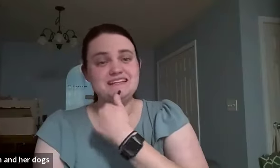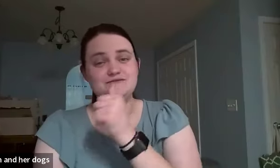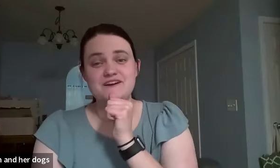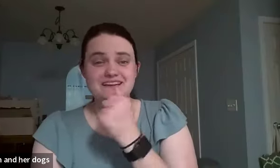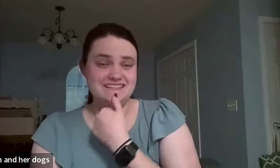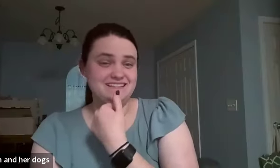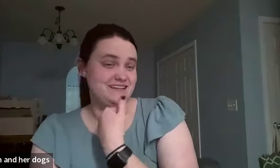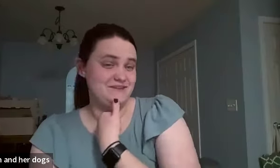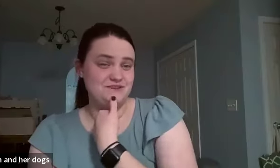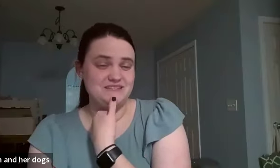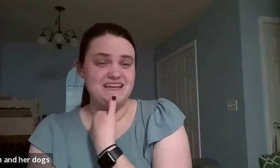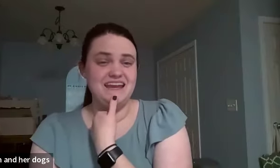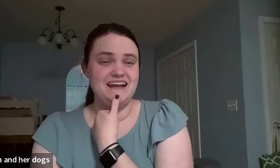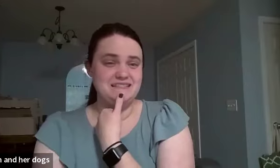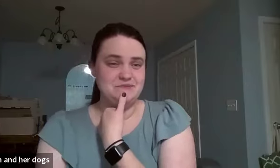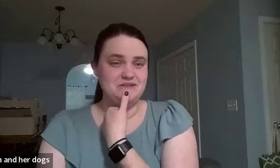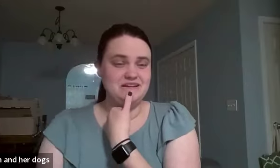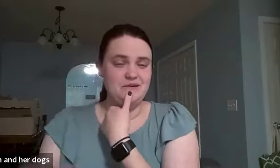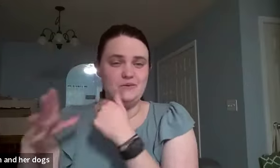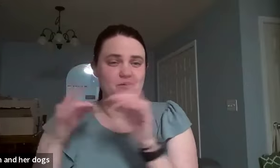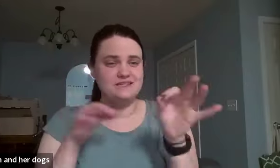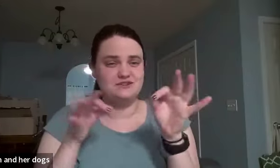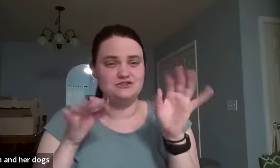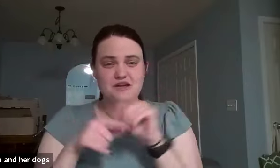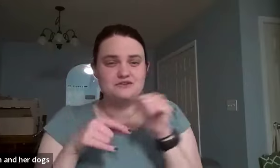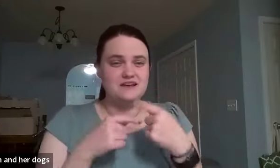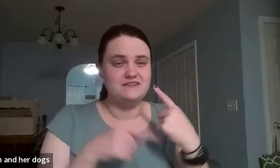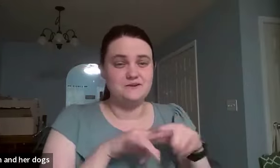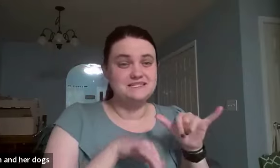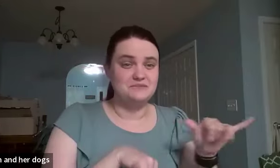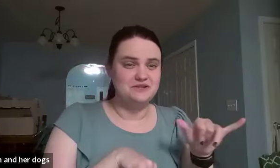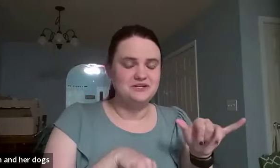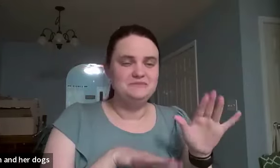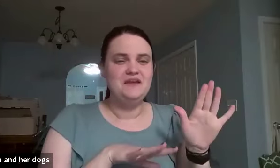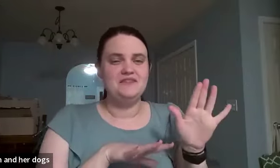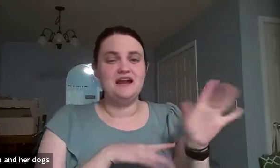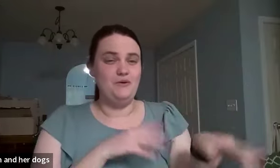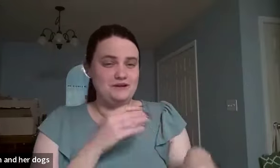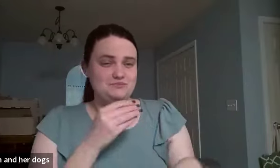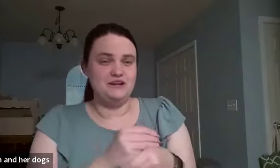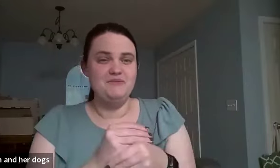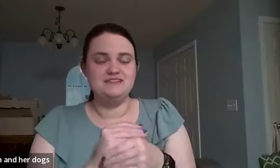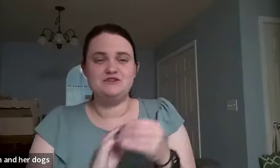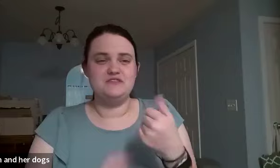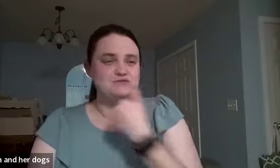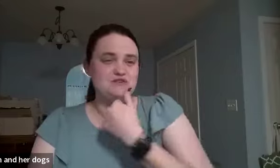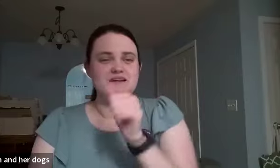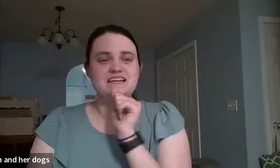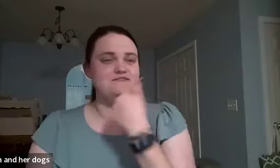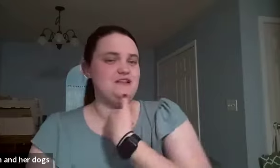it is very easy to get confusing, and I typically always, there's another sign that's very similar that I always bring up, and so this one's always like, I feel